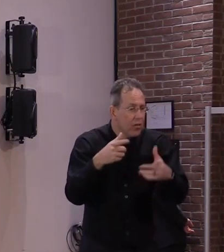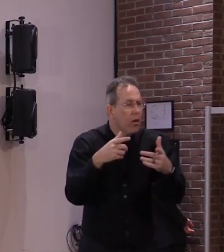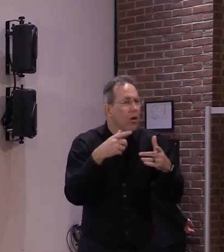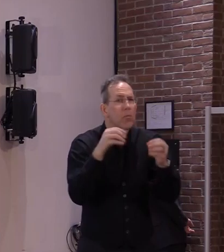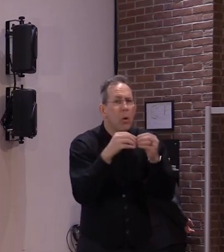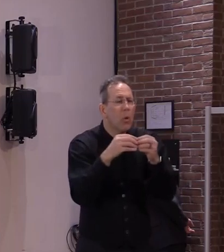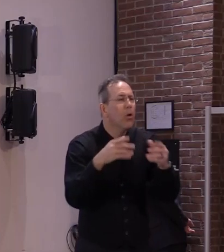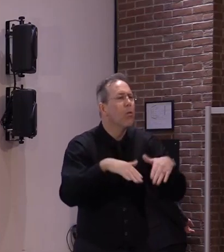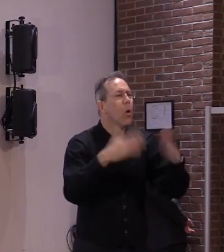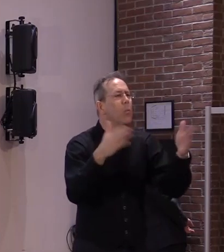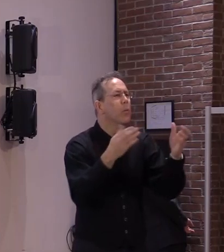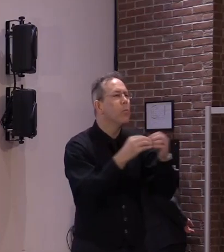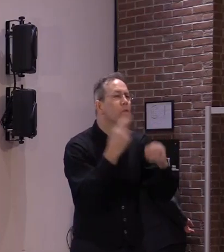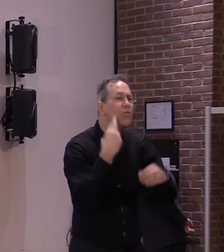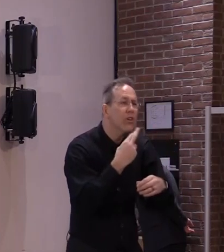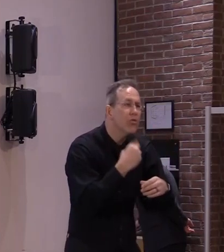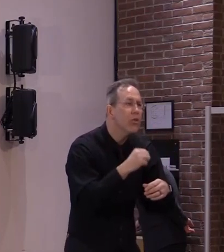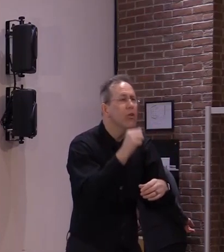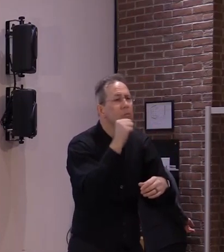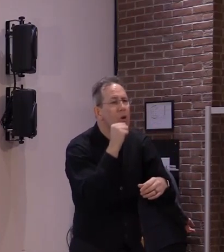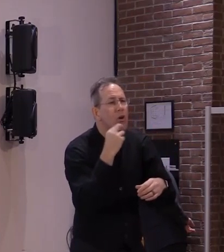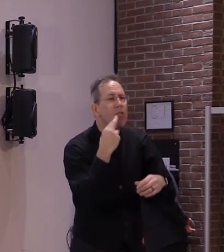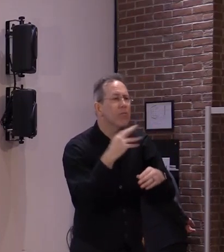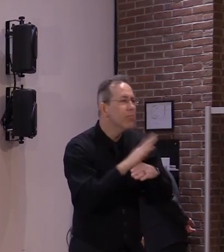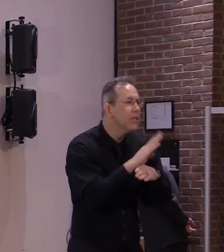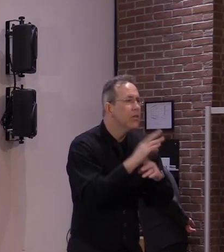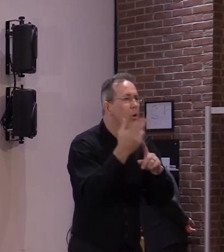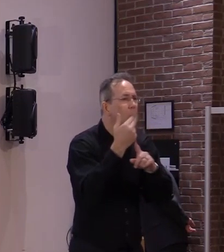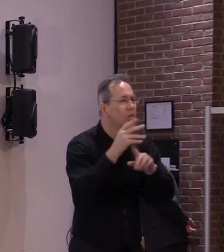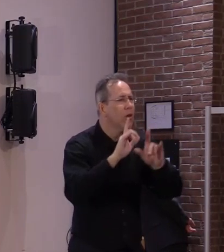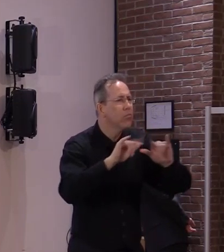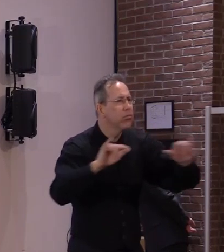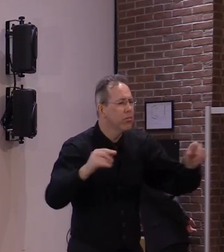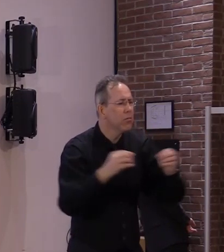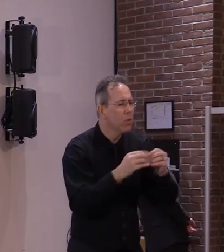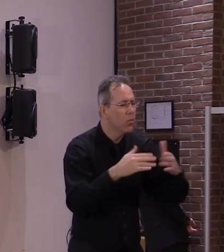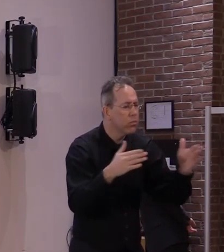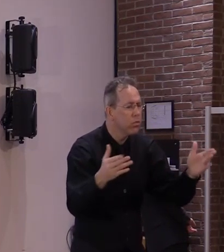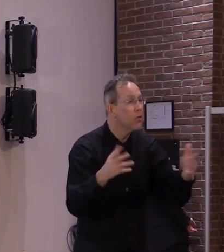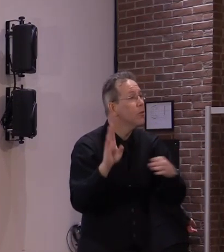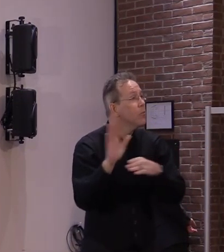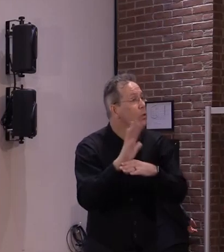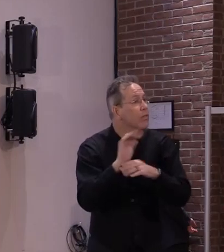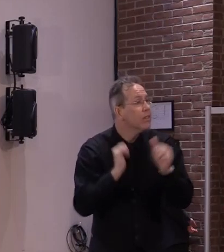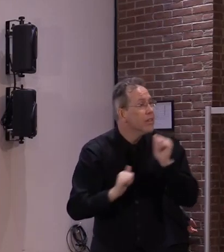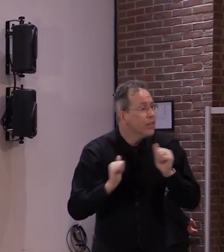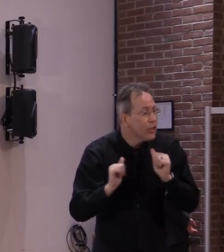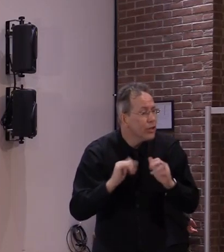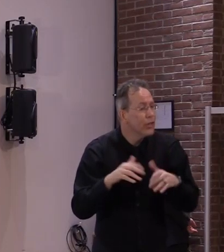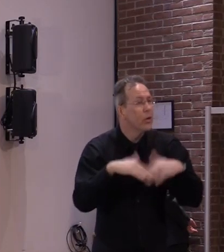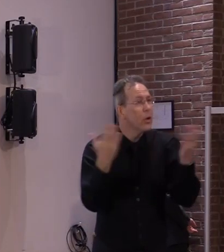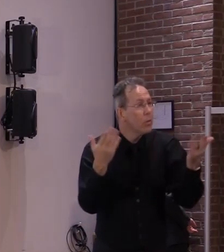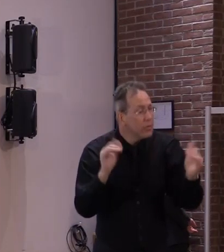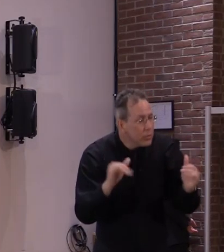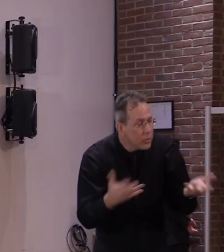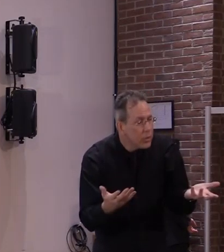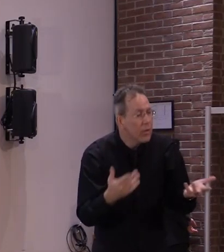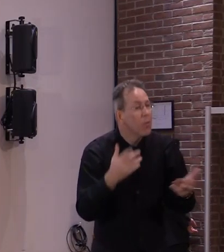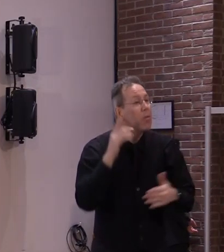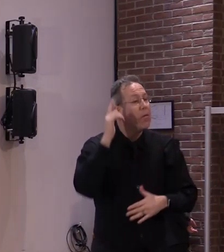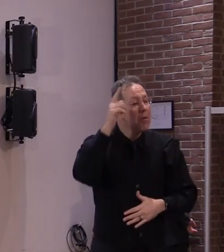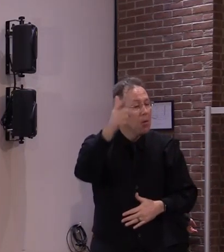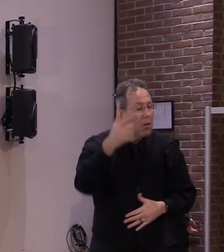weddings, eventually larger capacity events in sports and music. All of this awaits over a period of